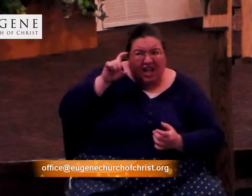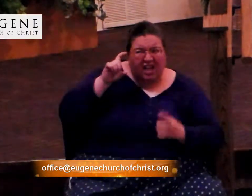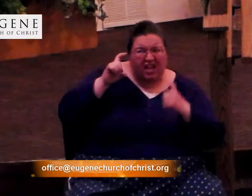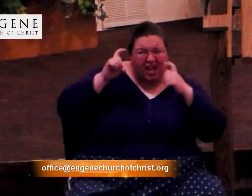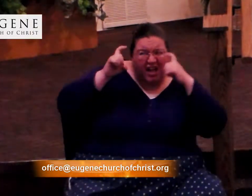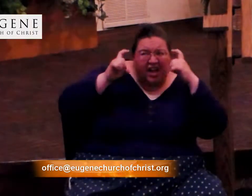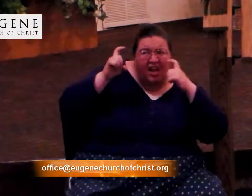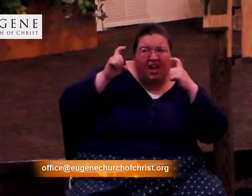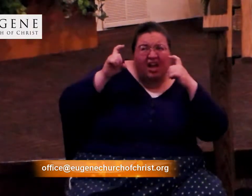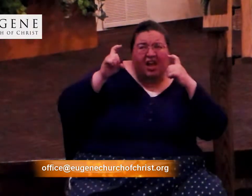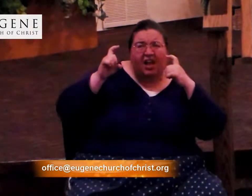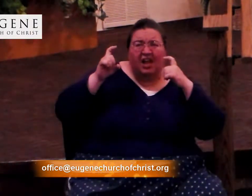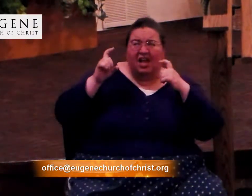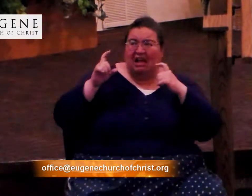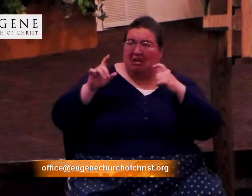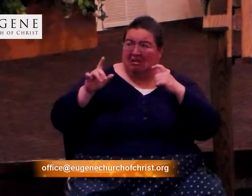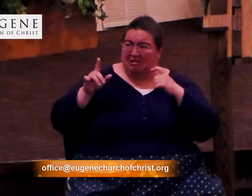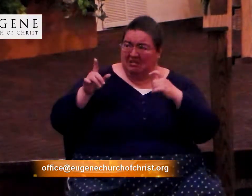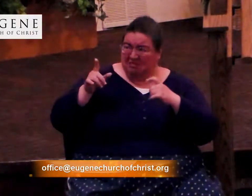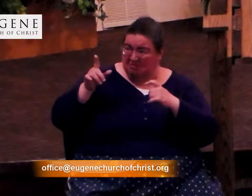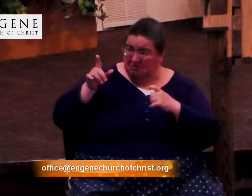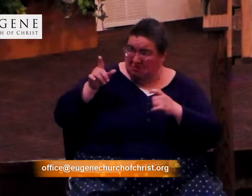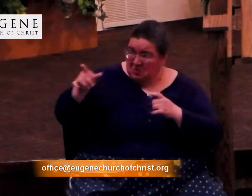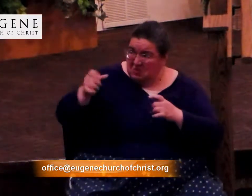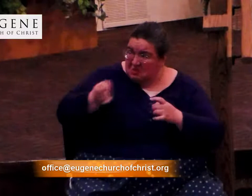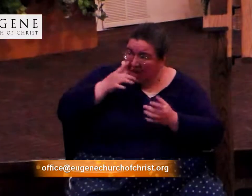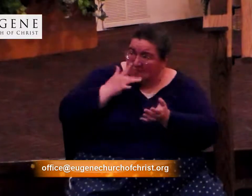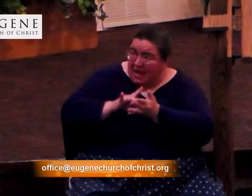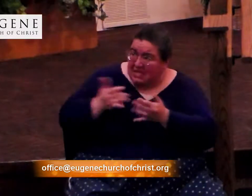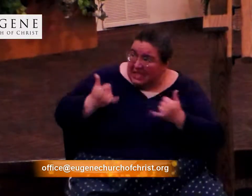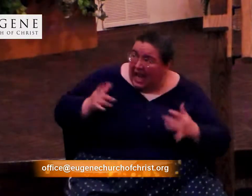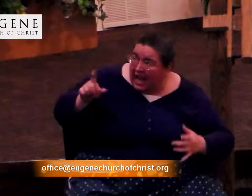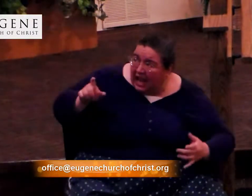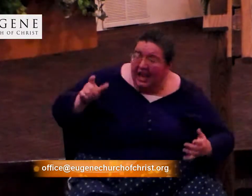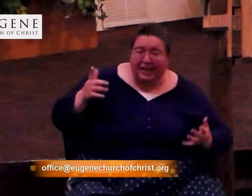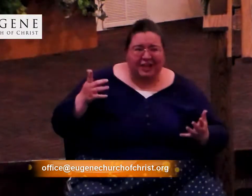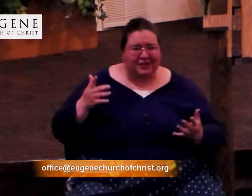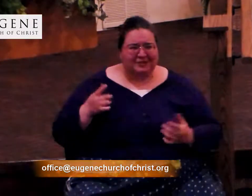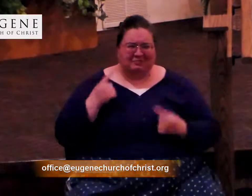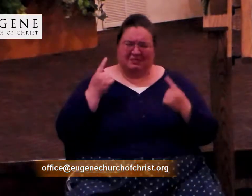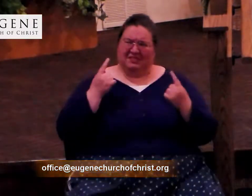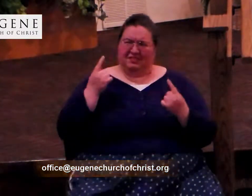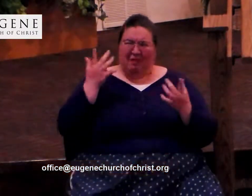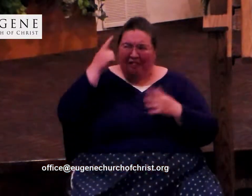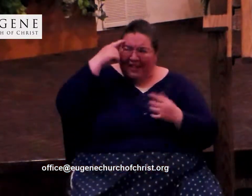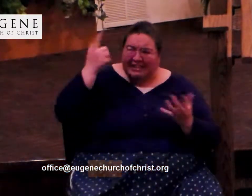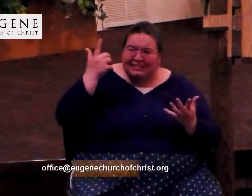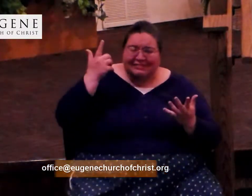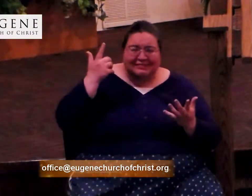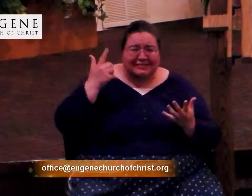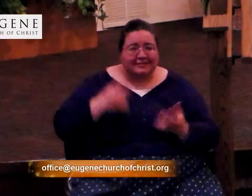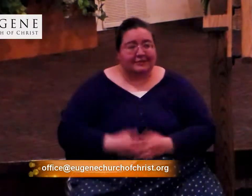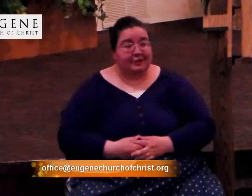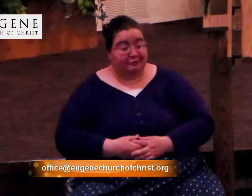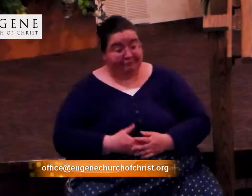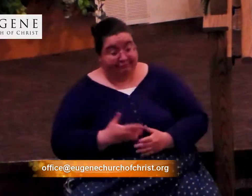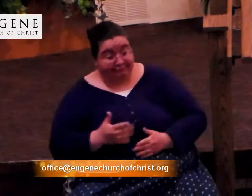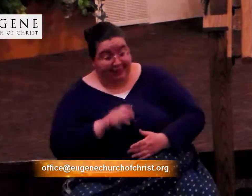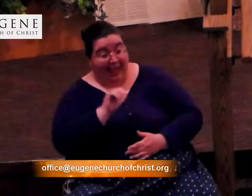check your medications and all of that. And they're wondering, what is it that you have in mind? And so Abram, as he gets this call to go, I think a lot of times we think of it